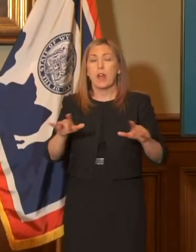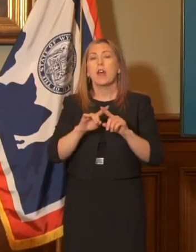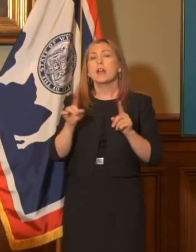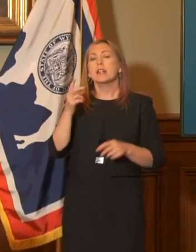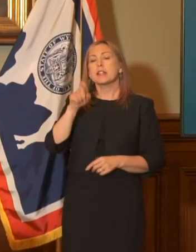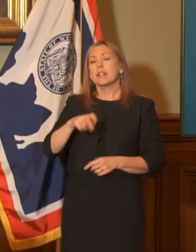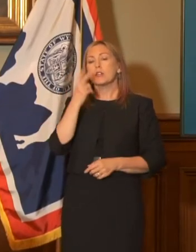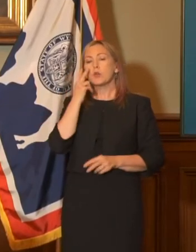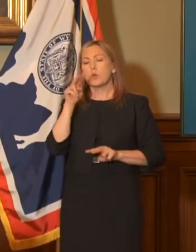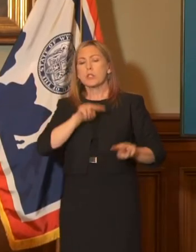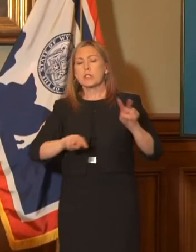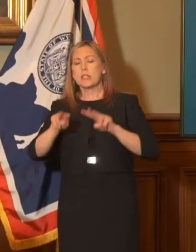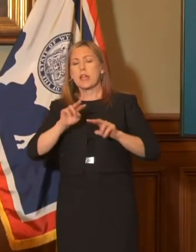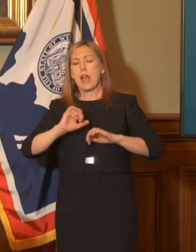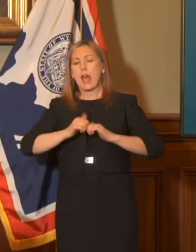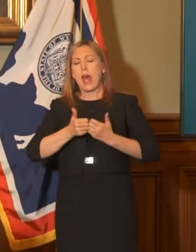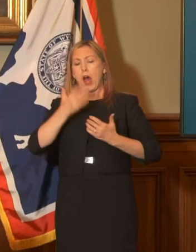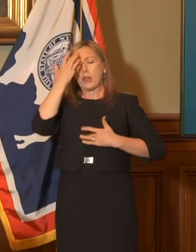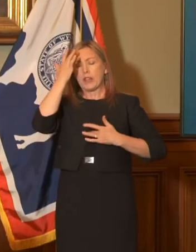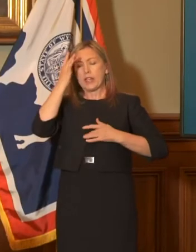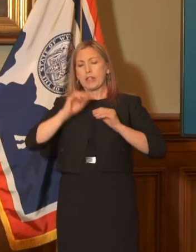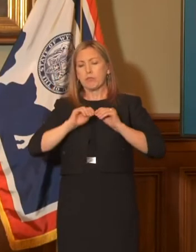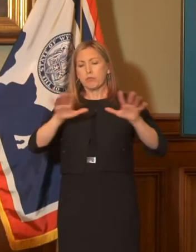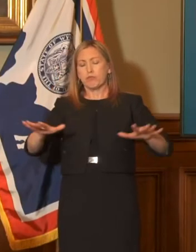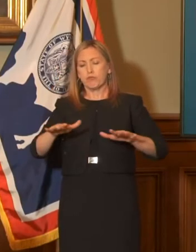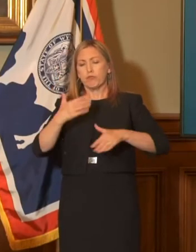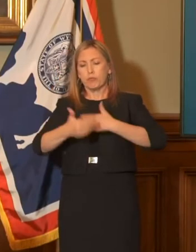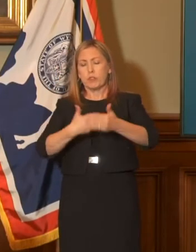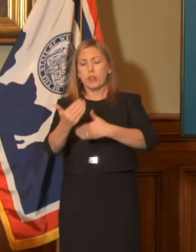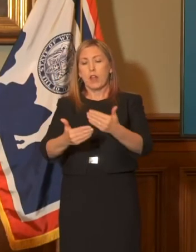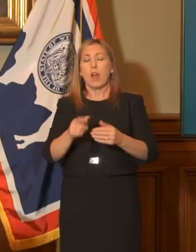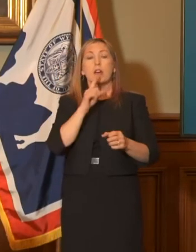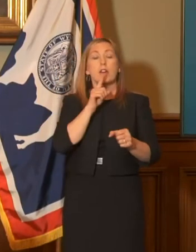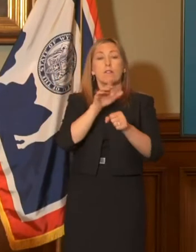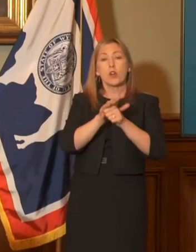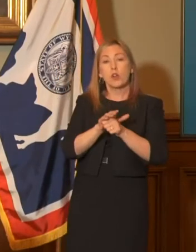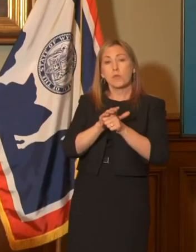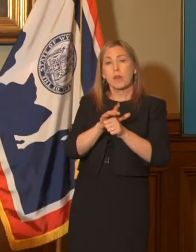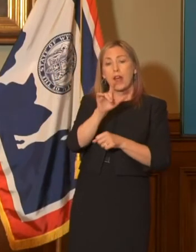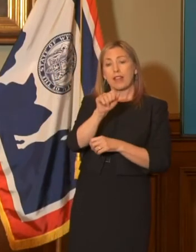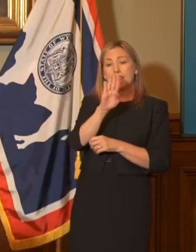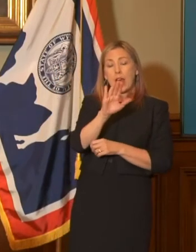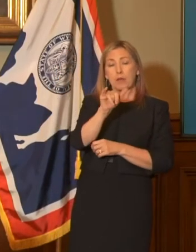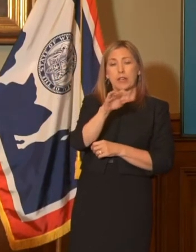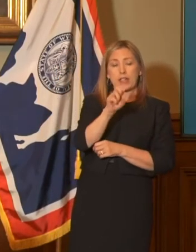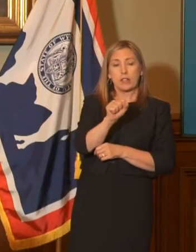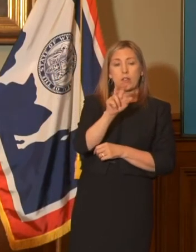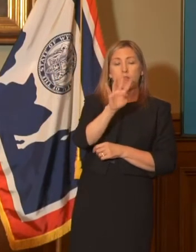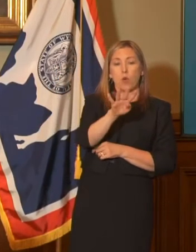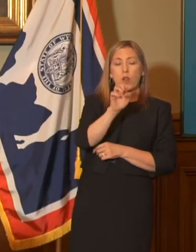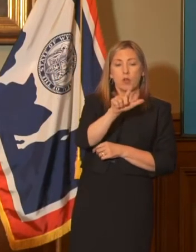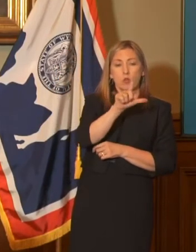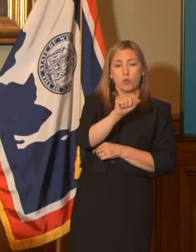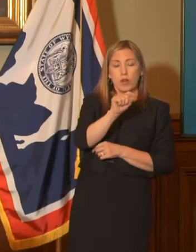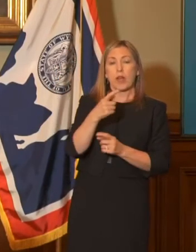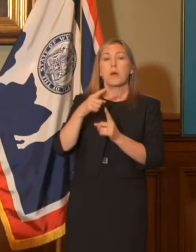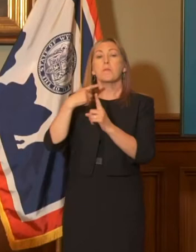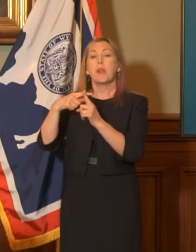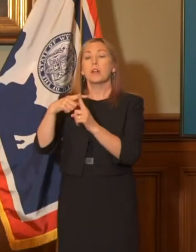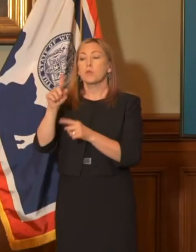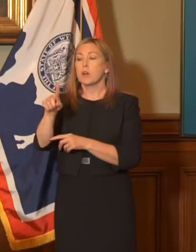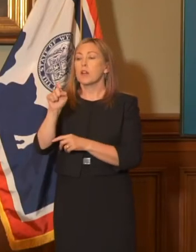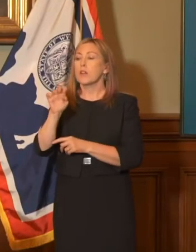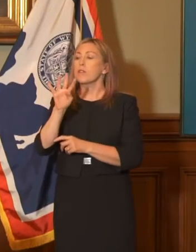overall and in Wyoming. Our current number of laboratory confirmed cases is 420 plus 146